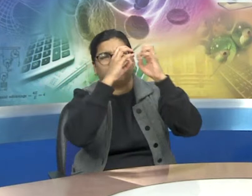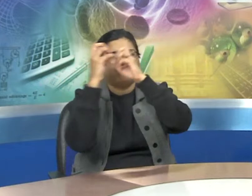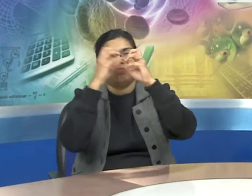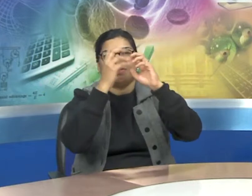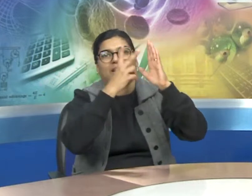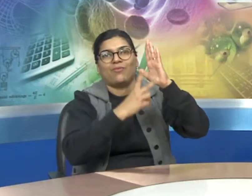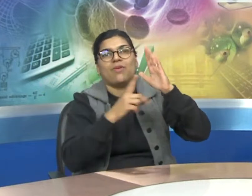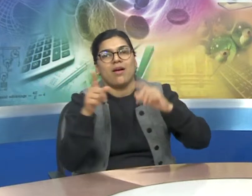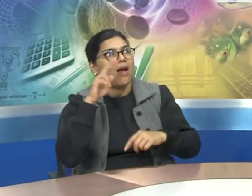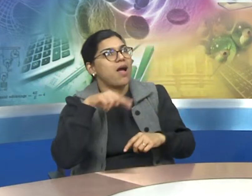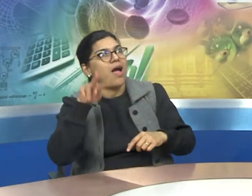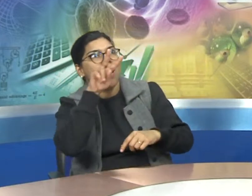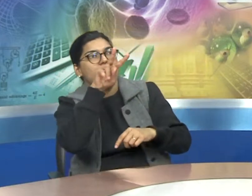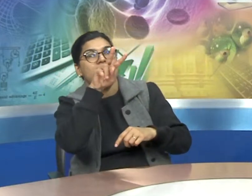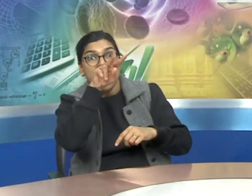beginning.